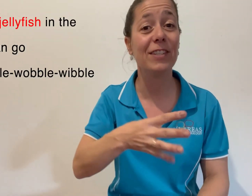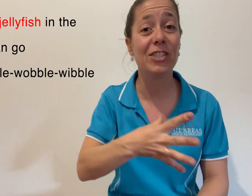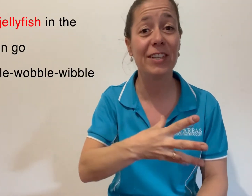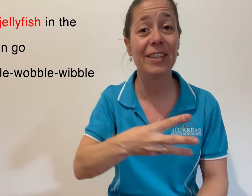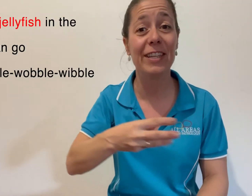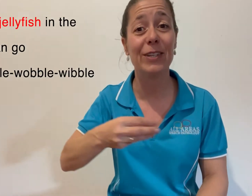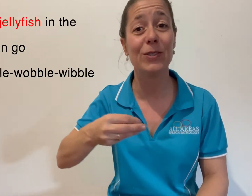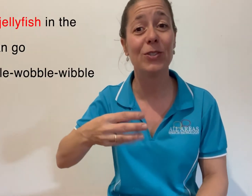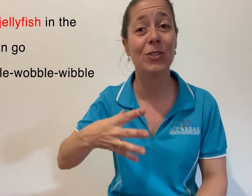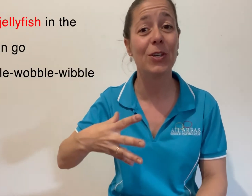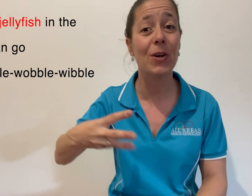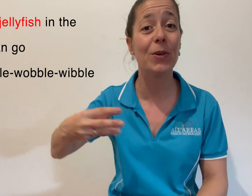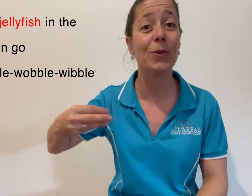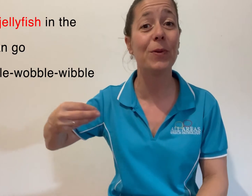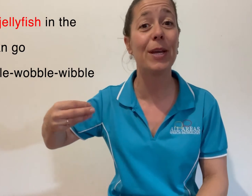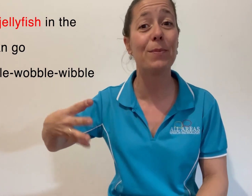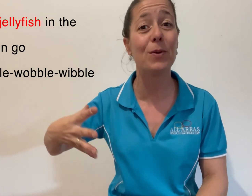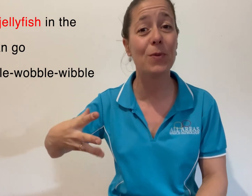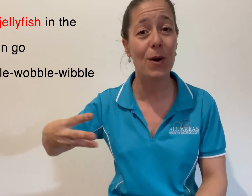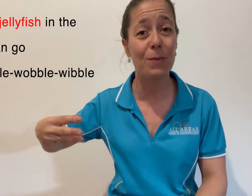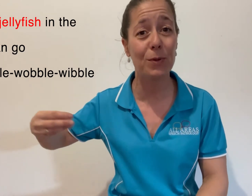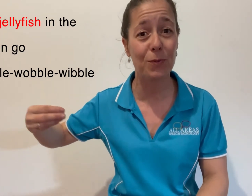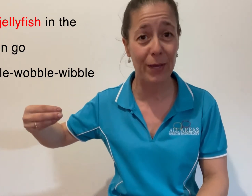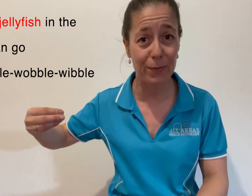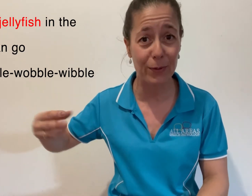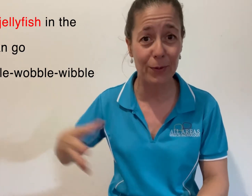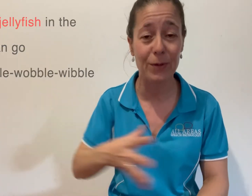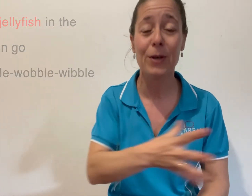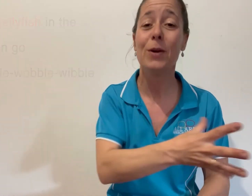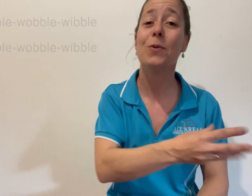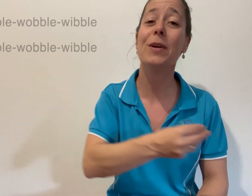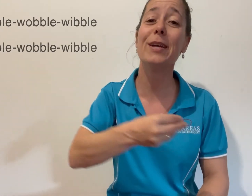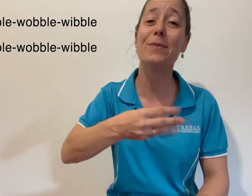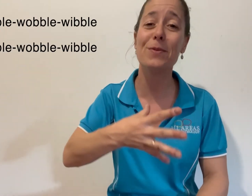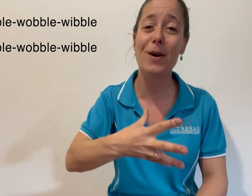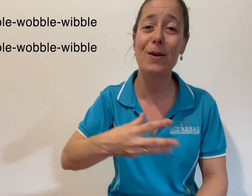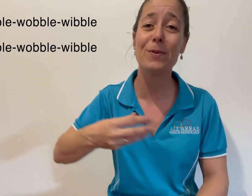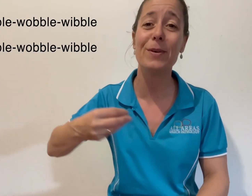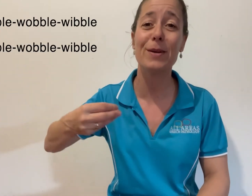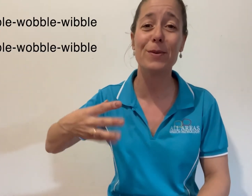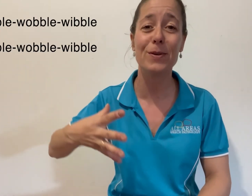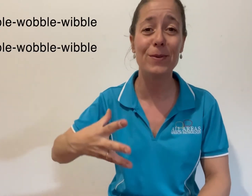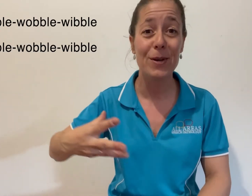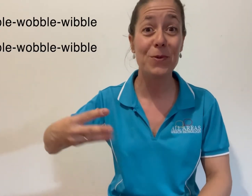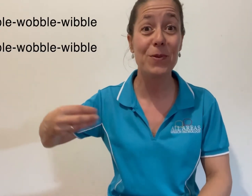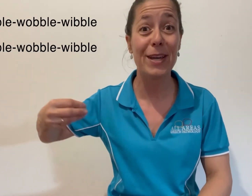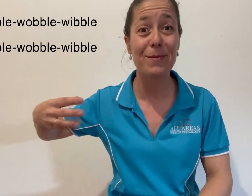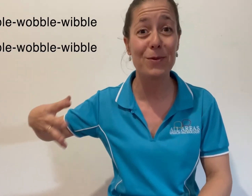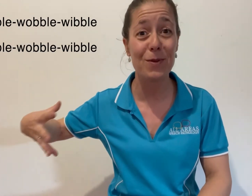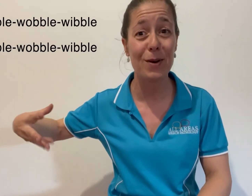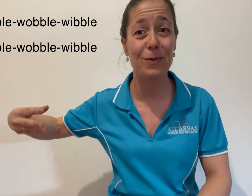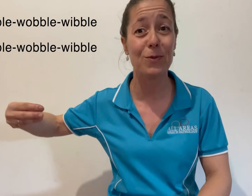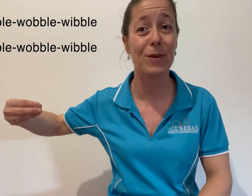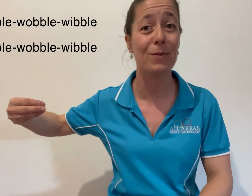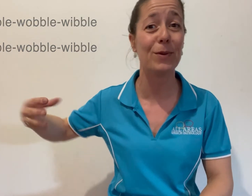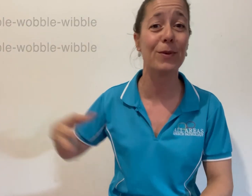in the ocean go wibble, wobble, wibble, wibble, wobble, wibble, wibble, wobble, wibble.